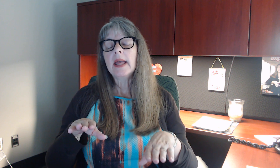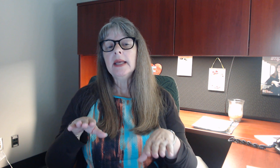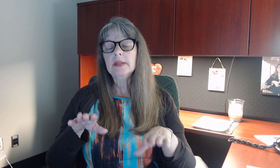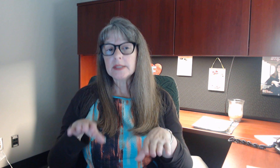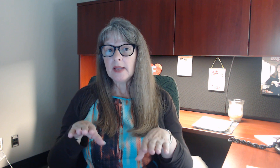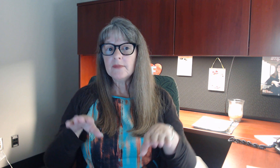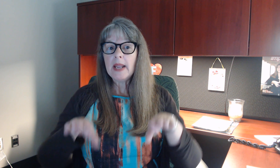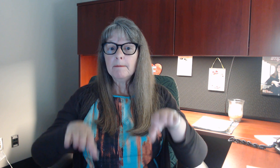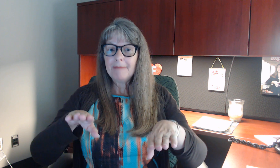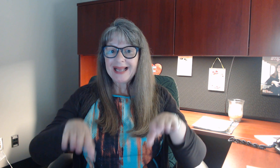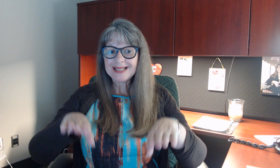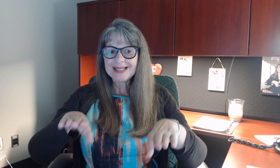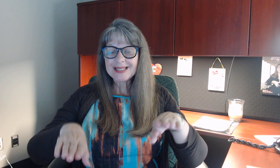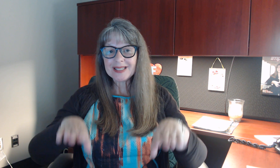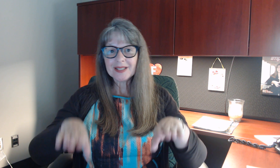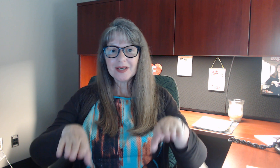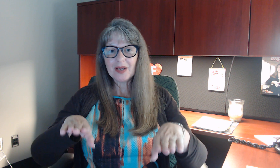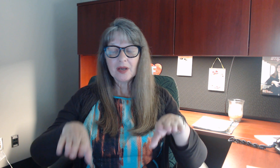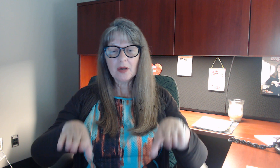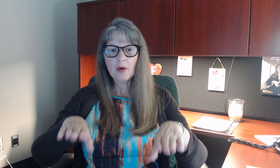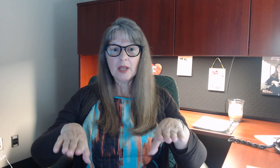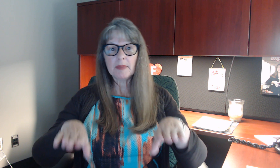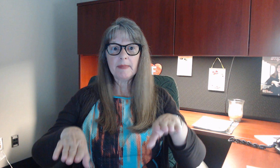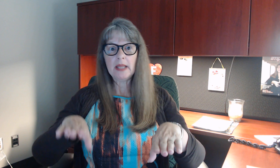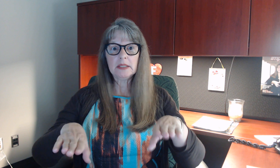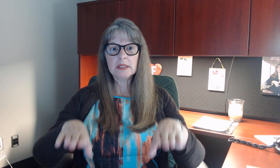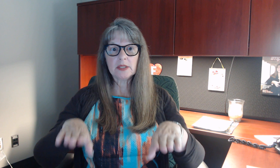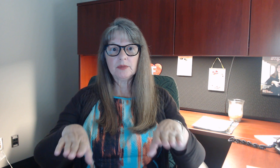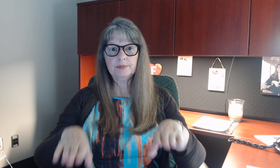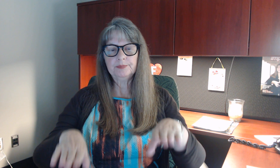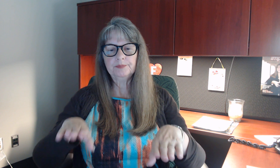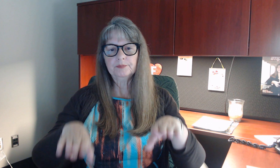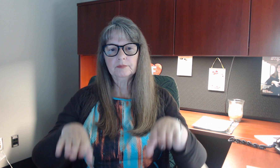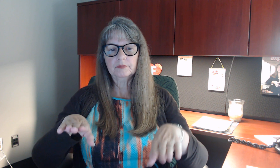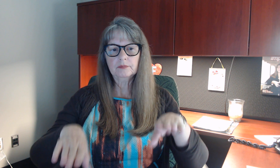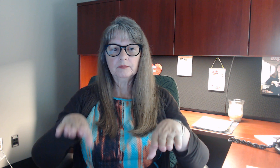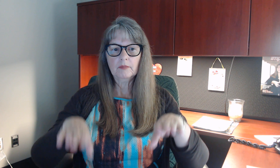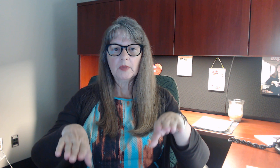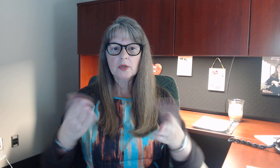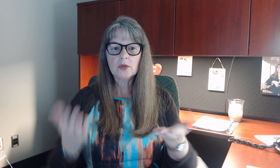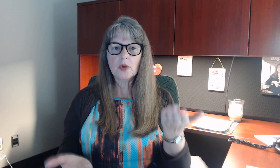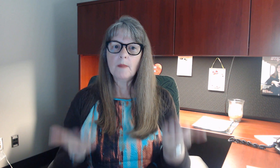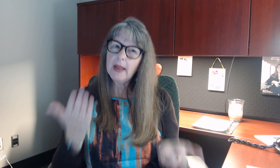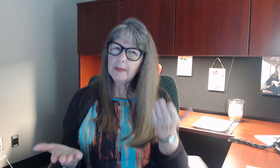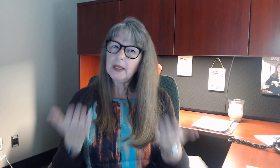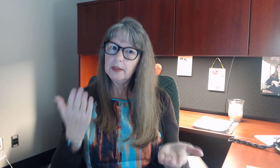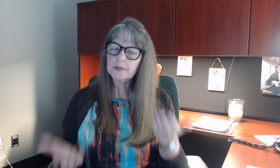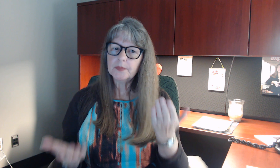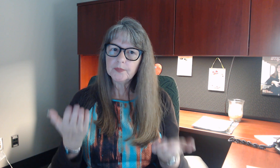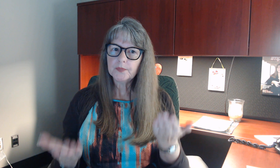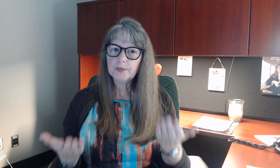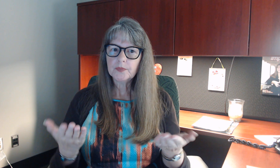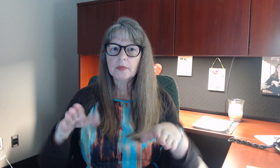In the same vein, balance. Oh, I lost my balance. So maybe, and